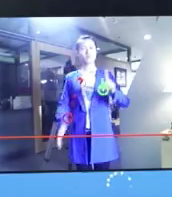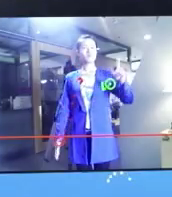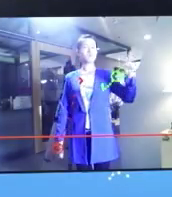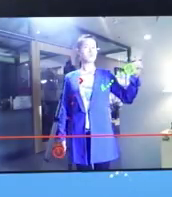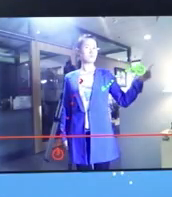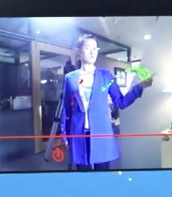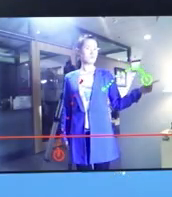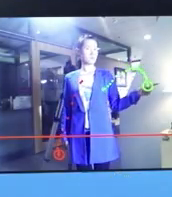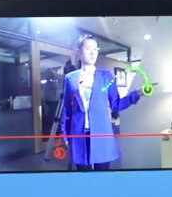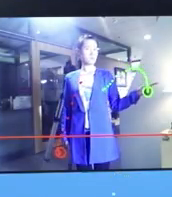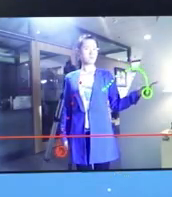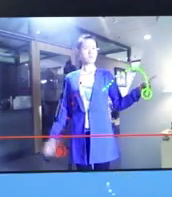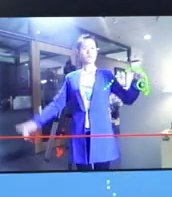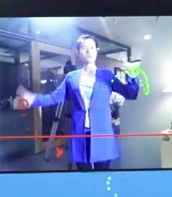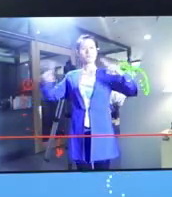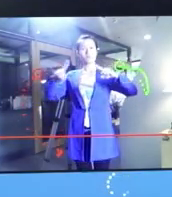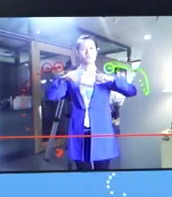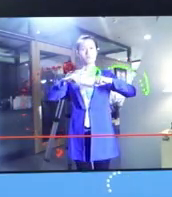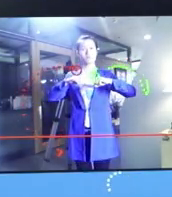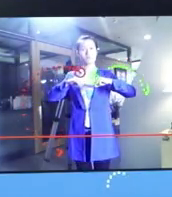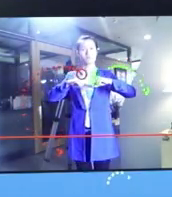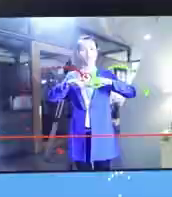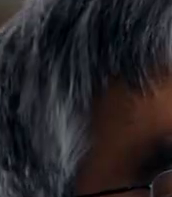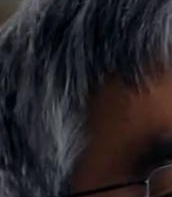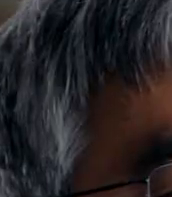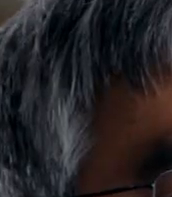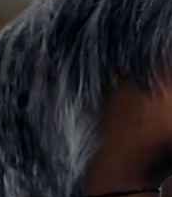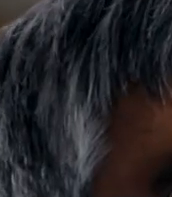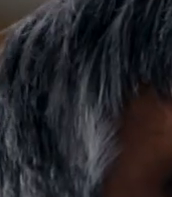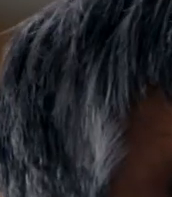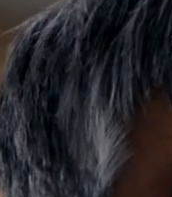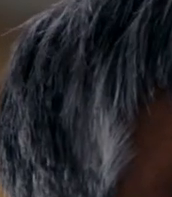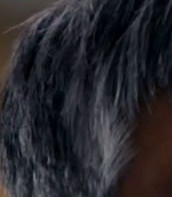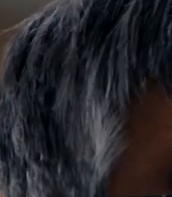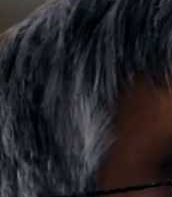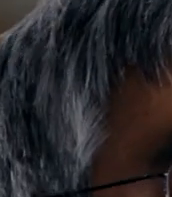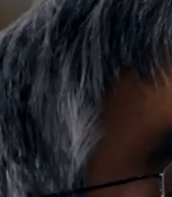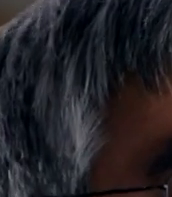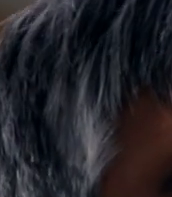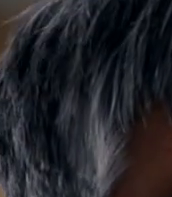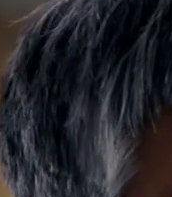technology to make the final decision of what's the means of the gesture.